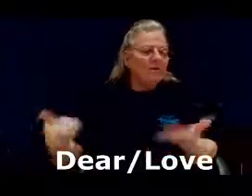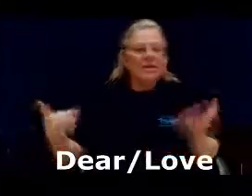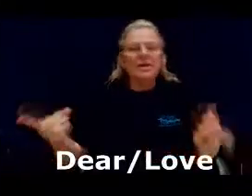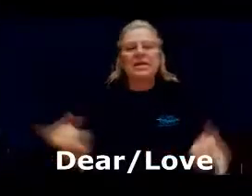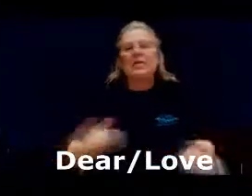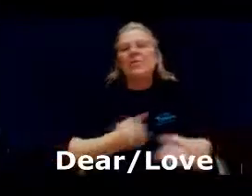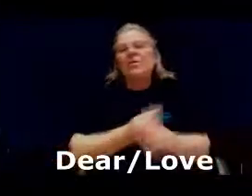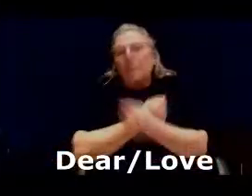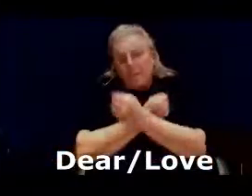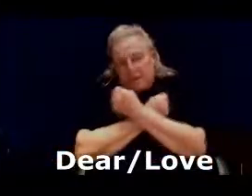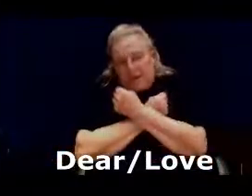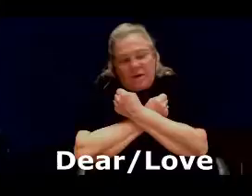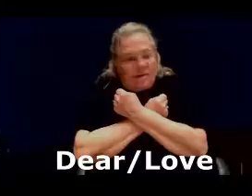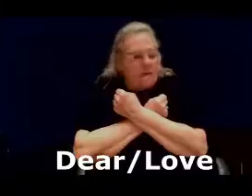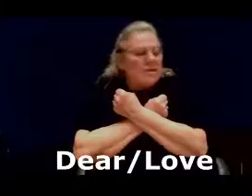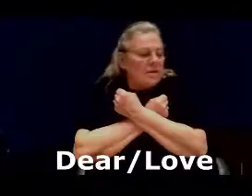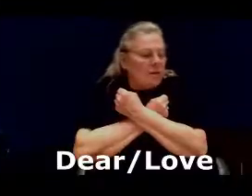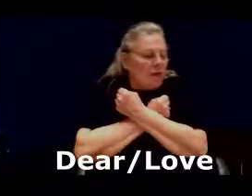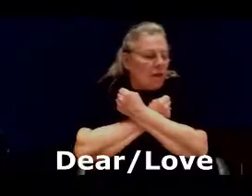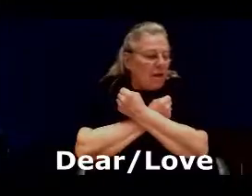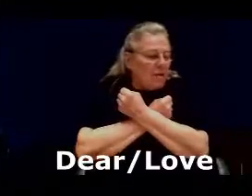The deer here is to love.